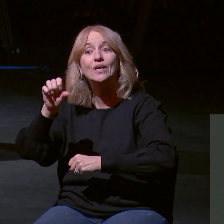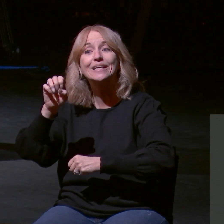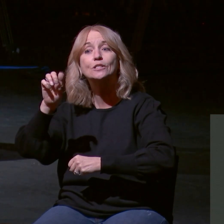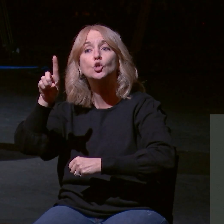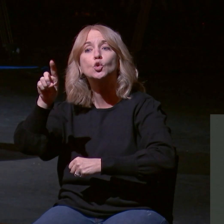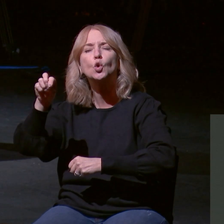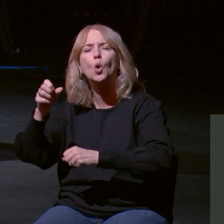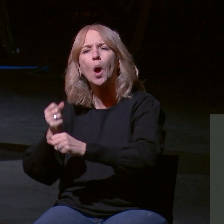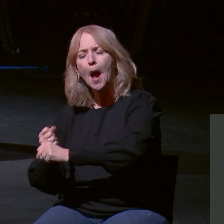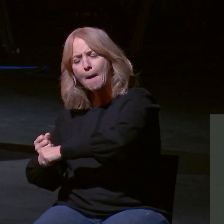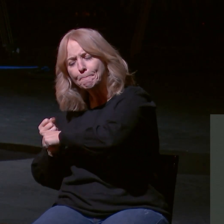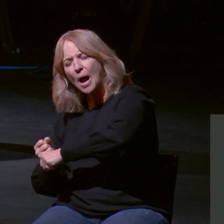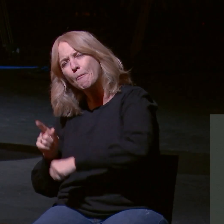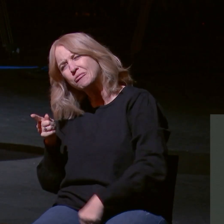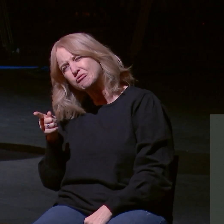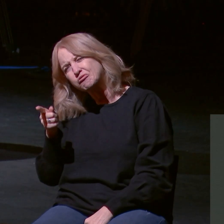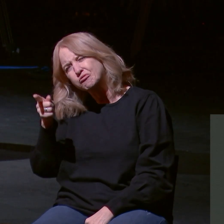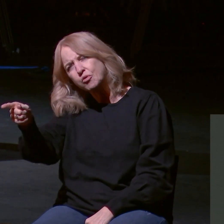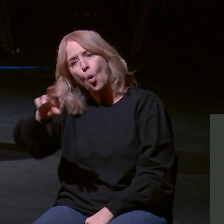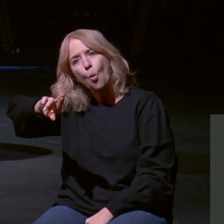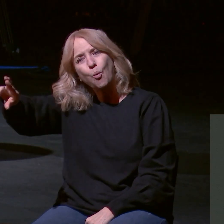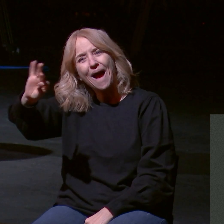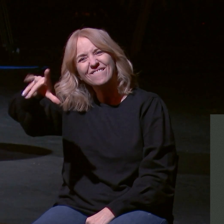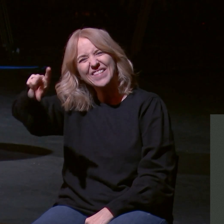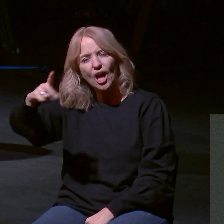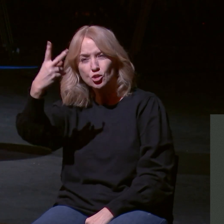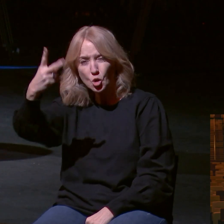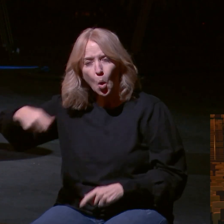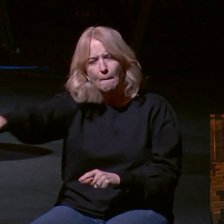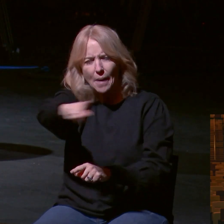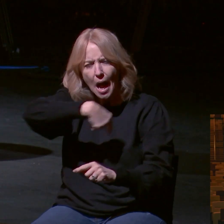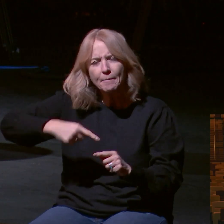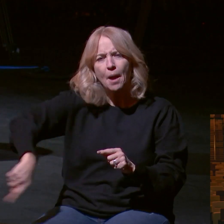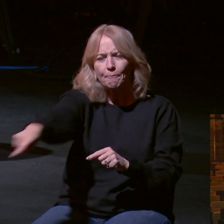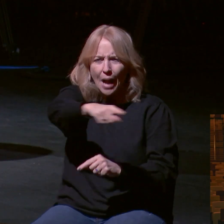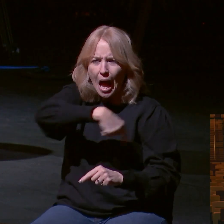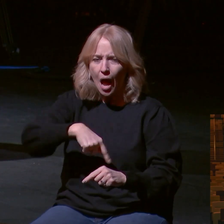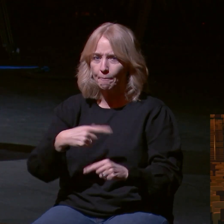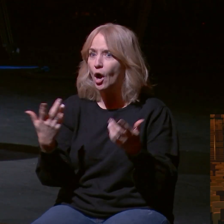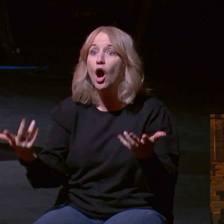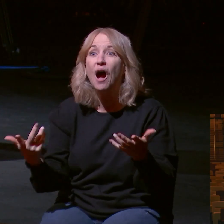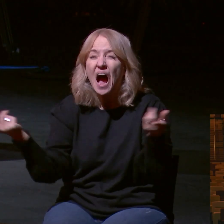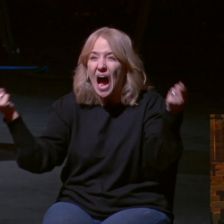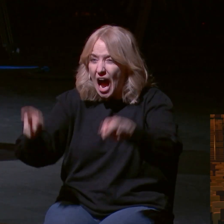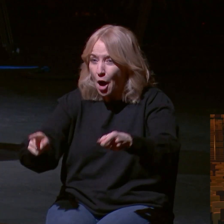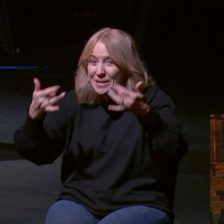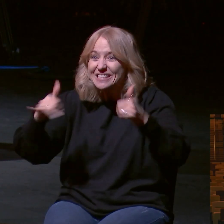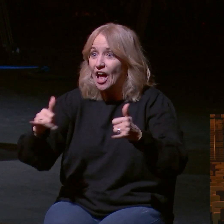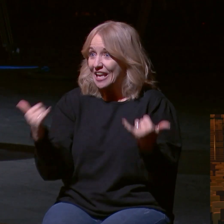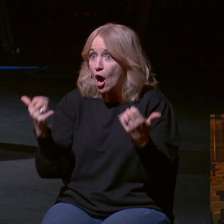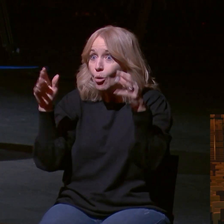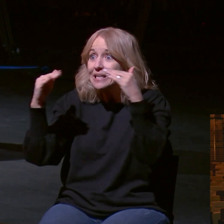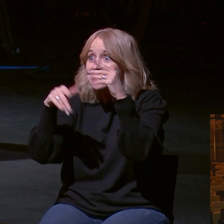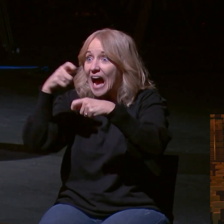to right field, scoring 2 runs to tie the game and send it to extra innings. But the script continues to be written. It wasn't over yet. Bottom